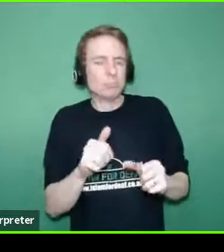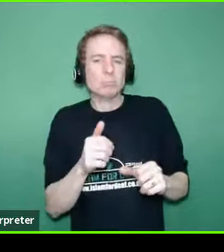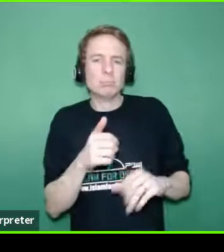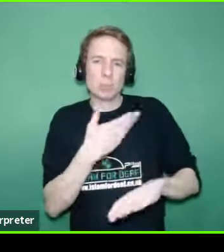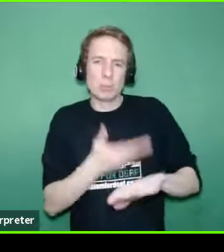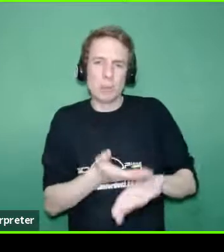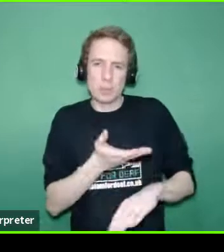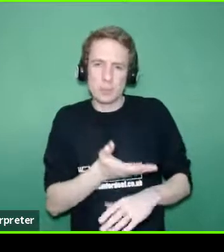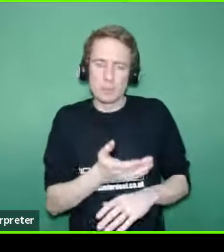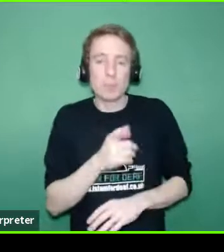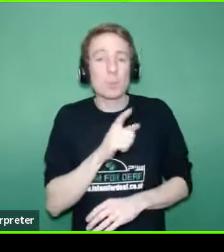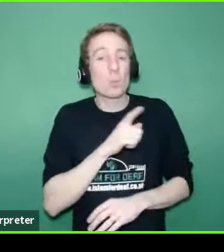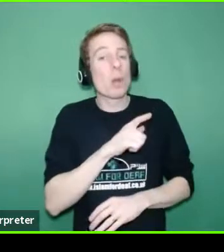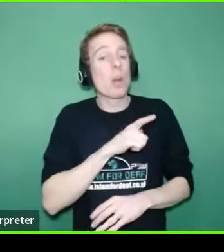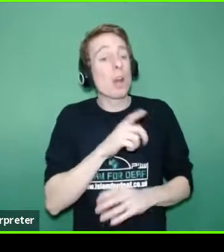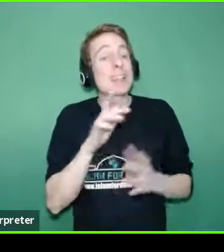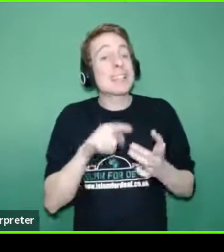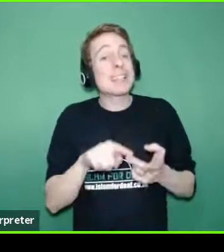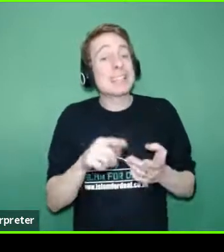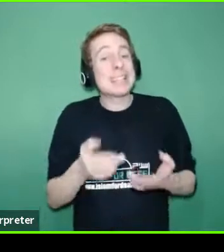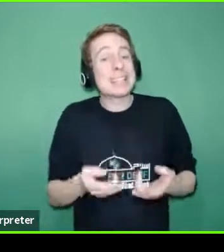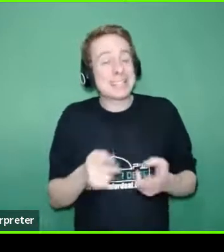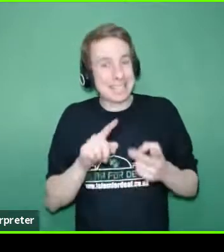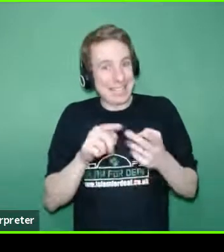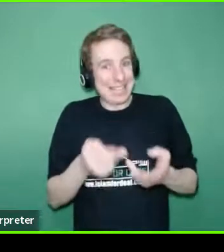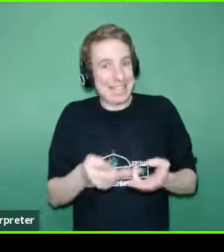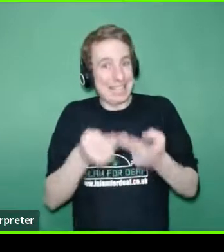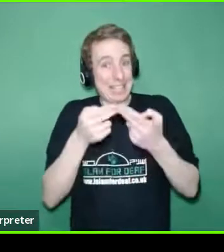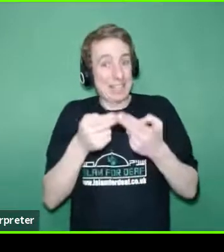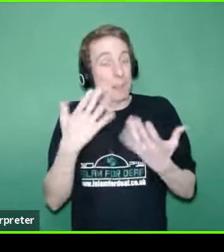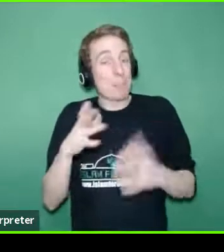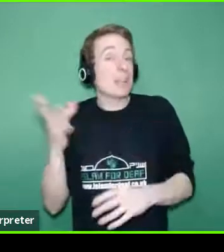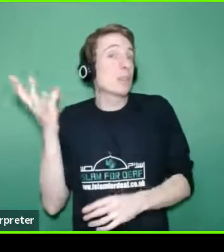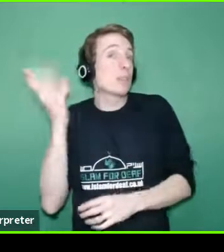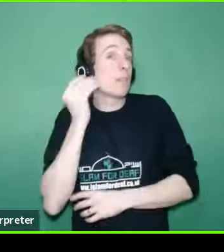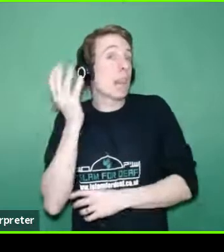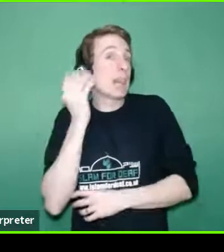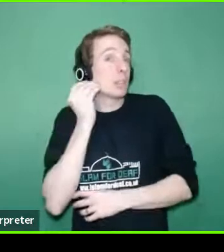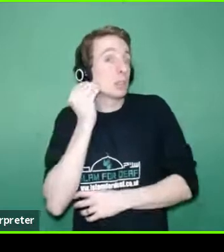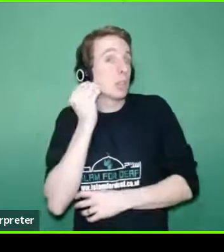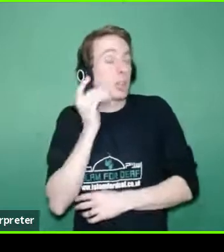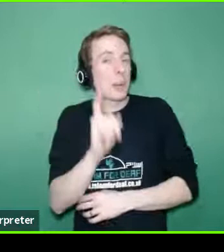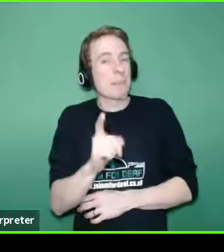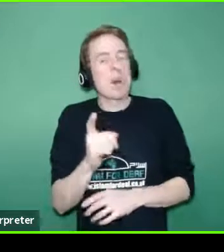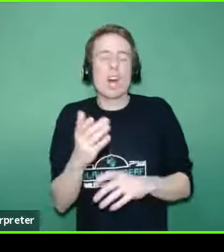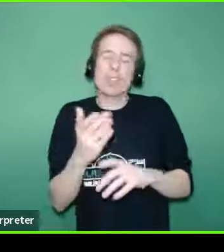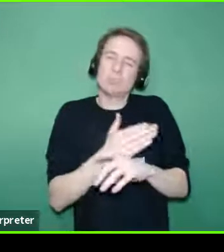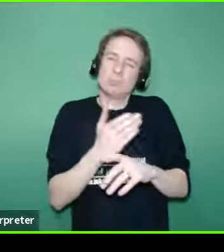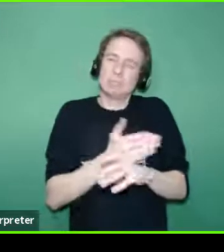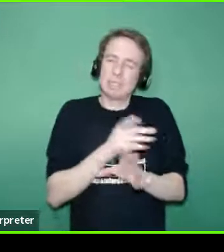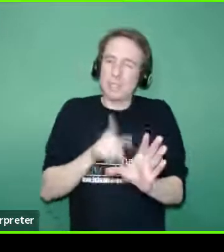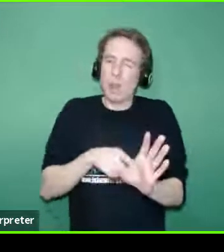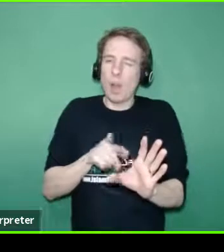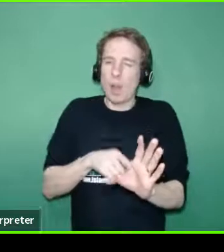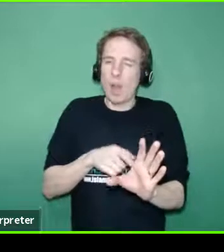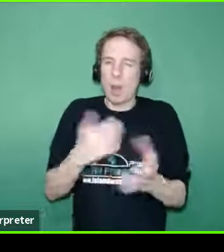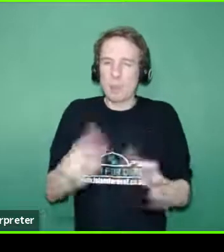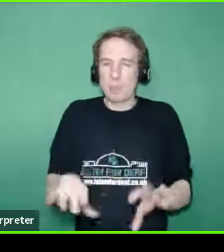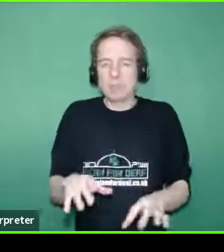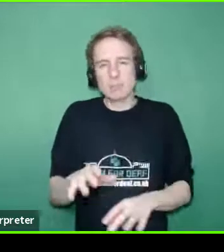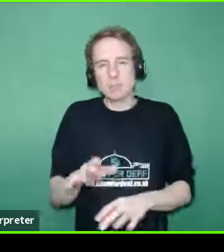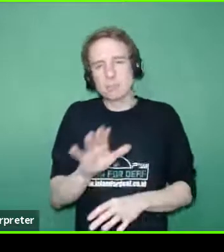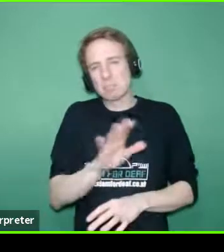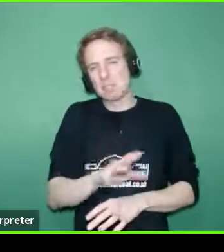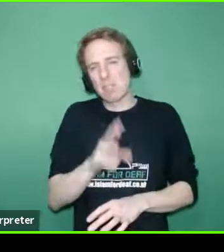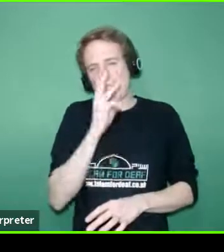was raised to Allah at an earlier age than that, in his 30s at some point like this. However,